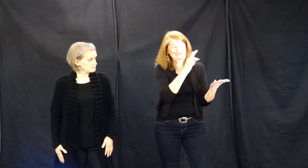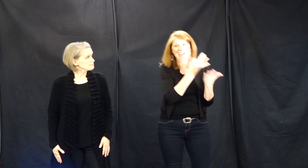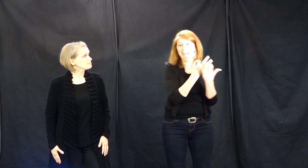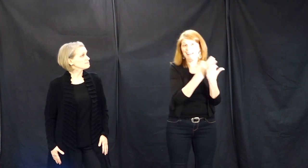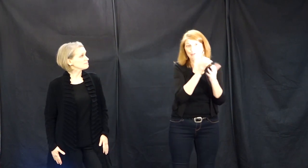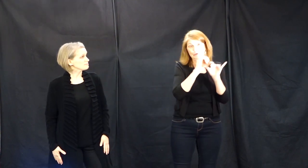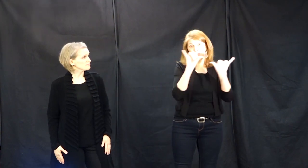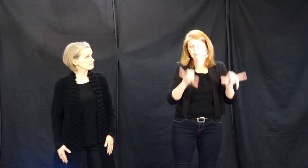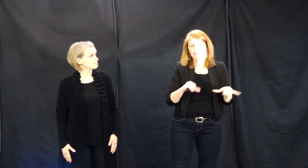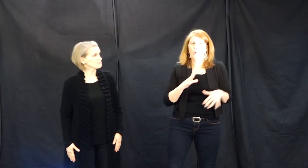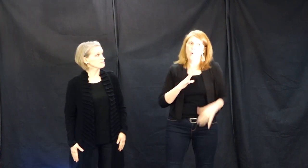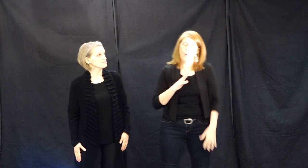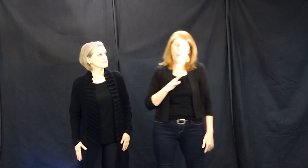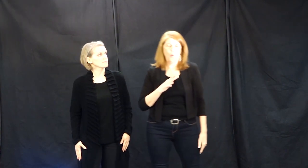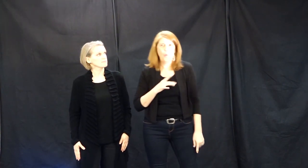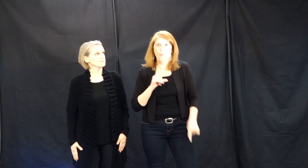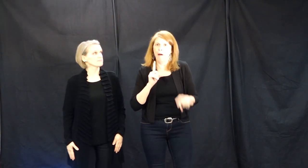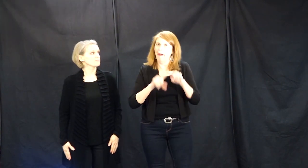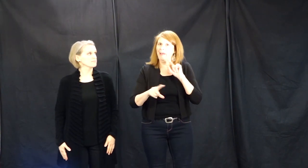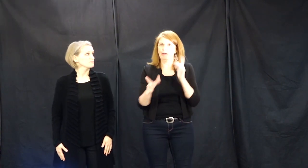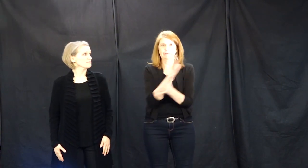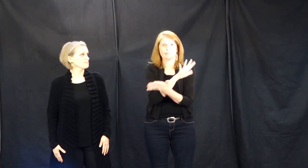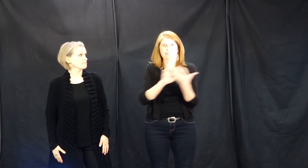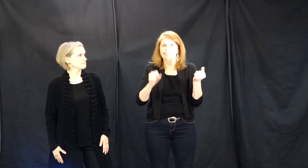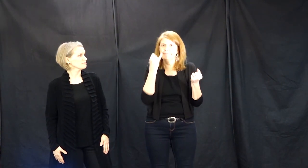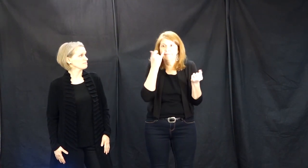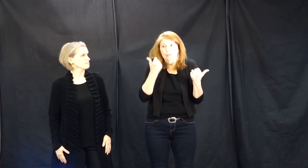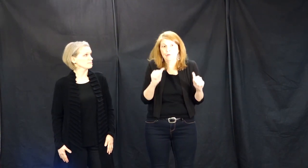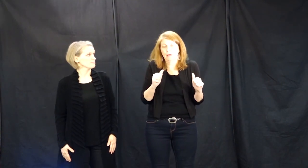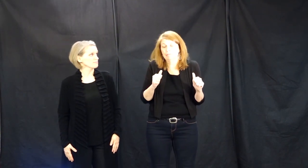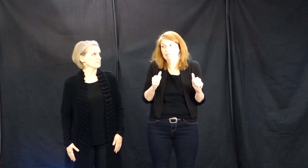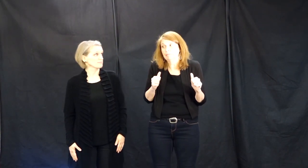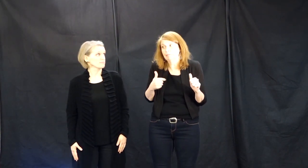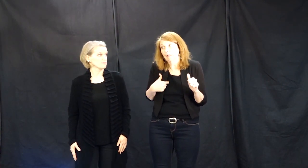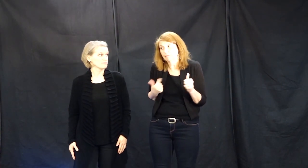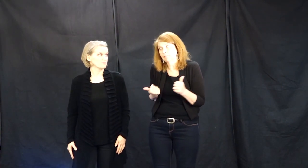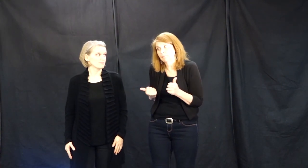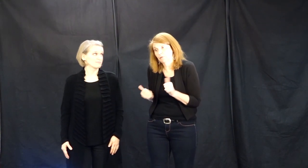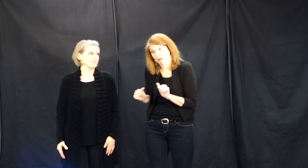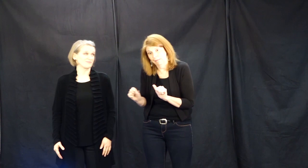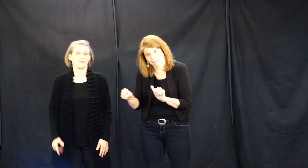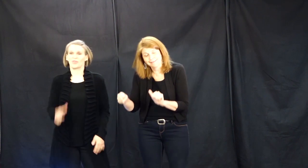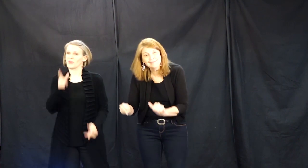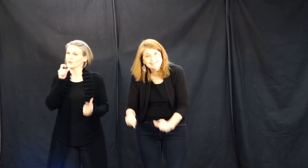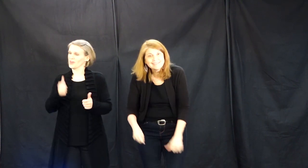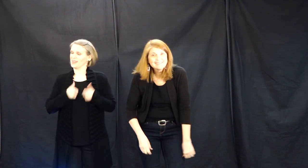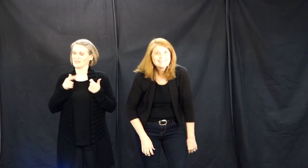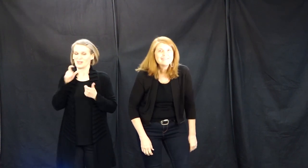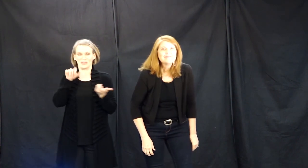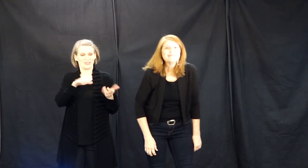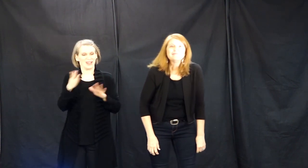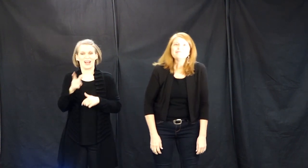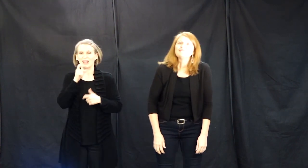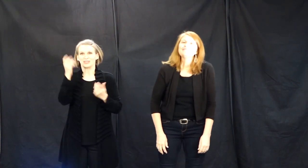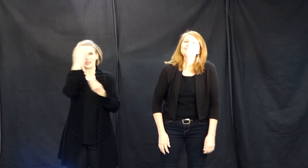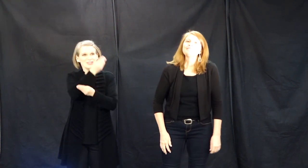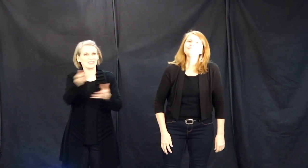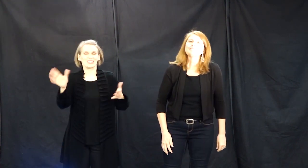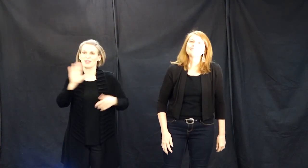work of genius. I couldn't undo it if I tried. And I tried. Who lives, who dies, who tells